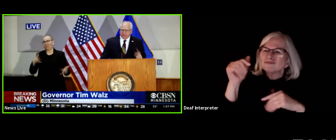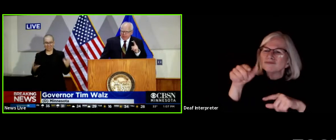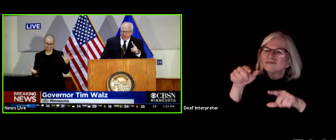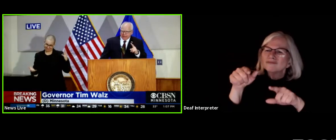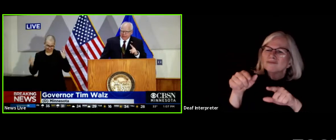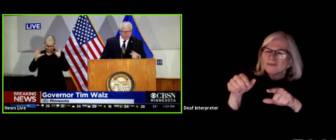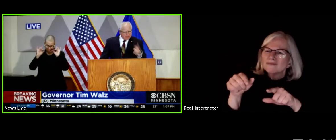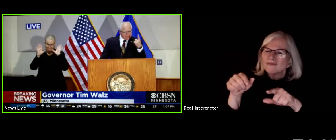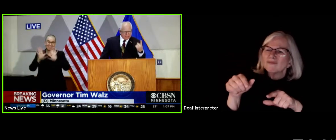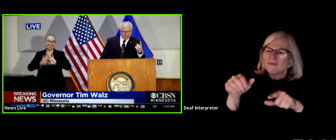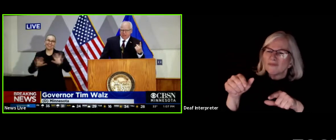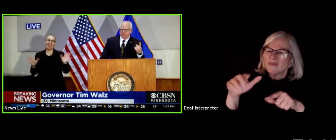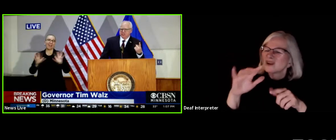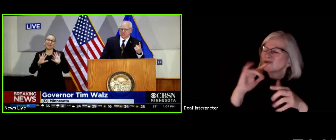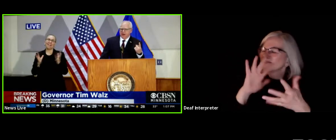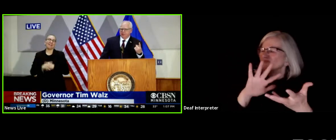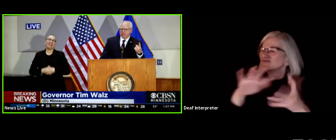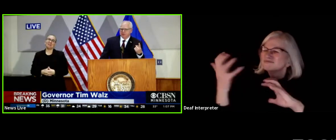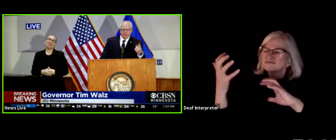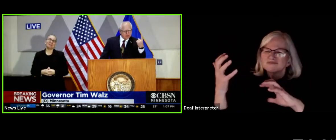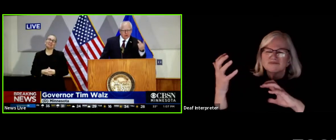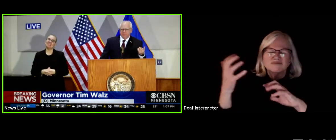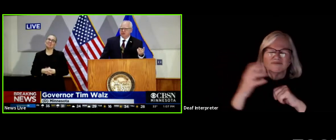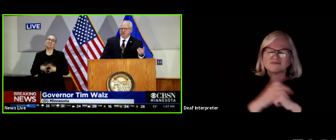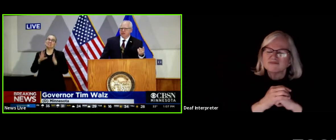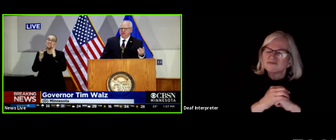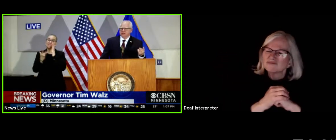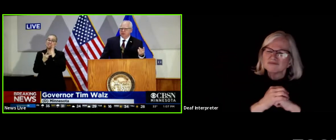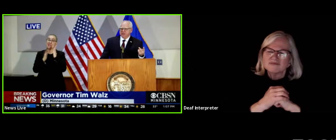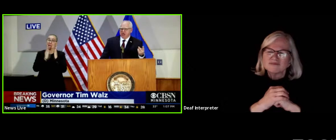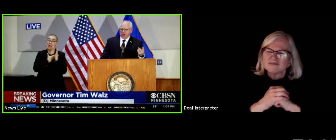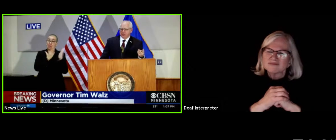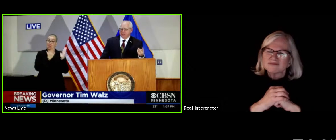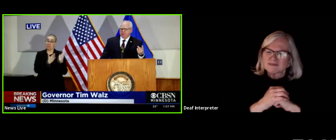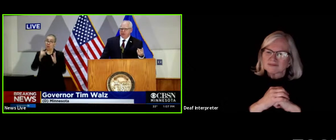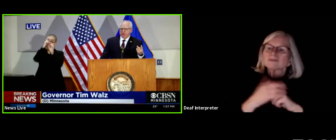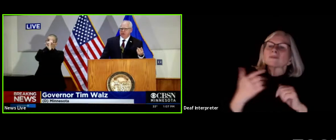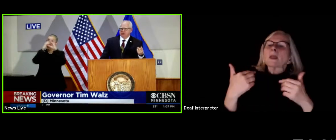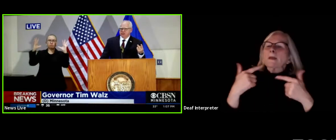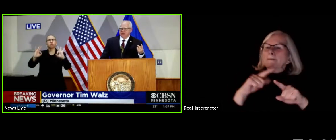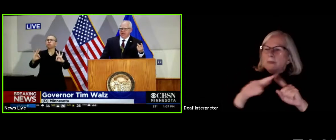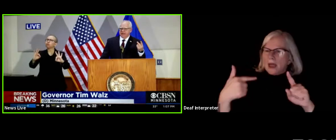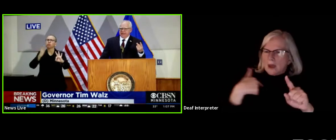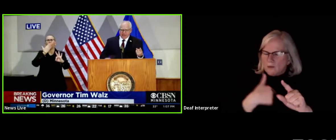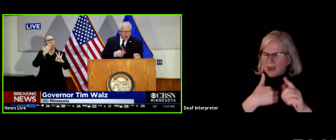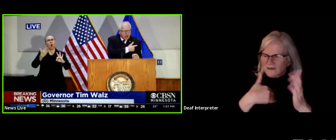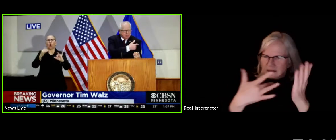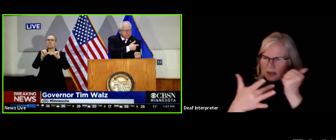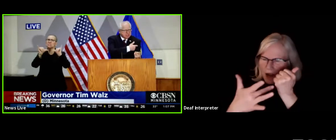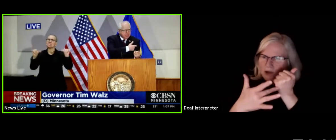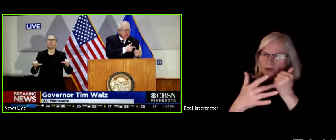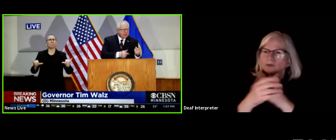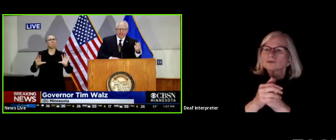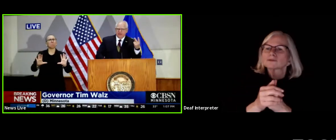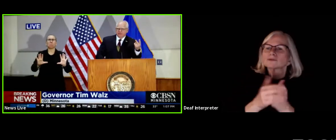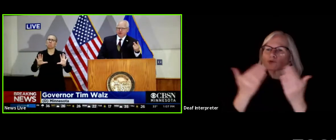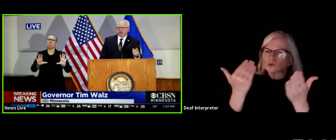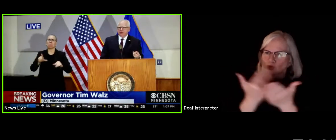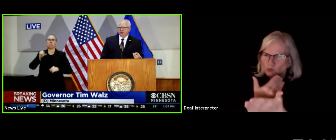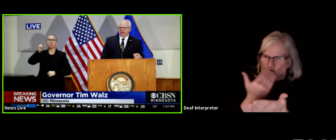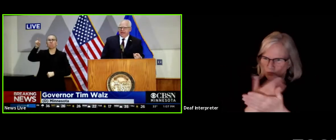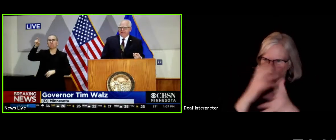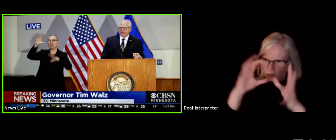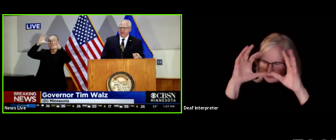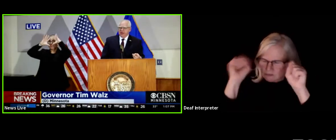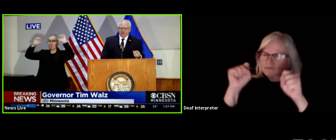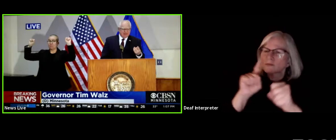But the technology's there. The new administration has pledged 100 million doses and in arms in the first